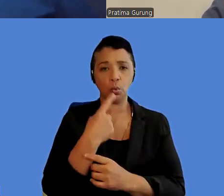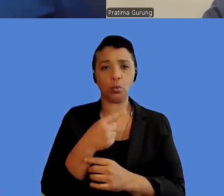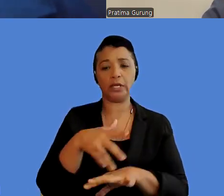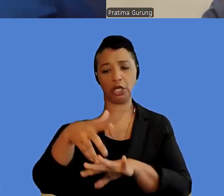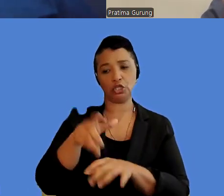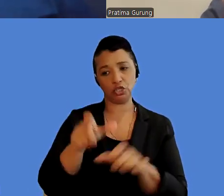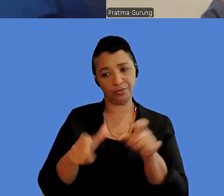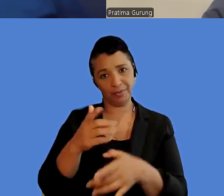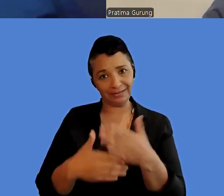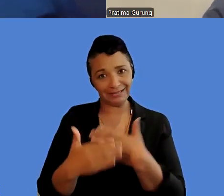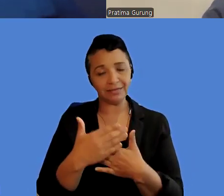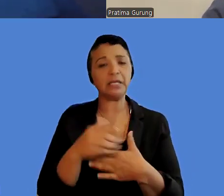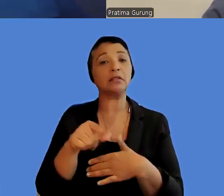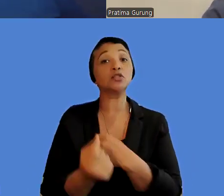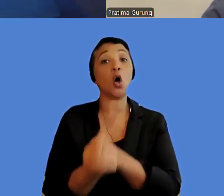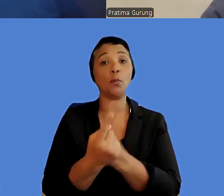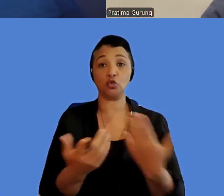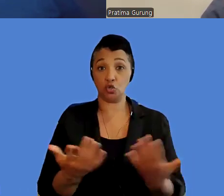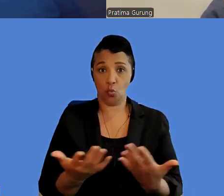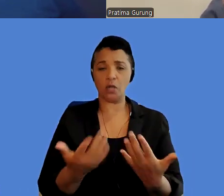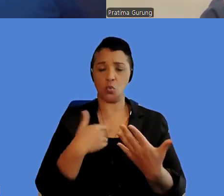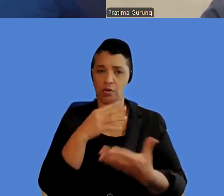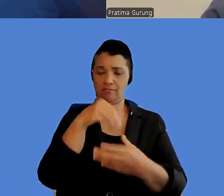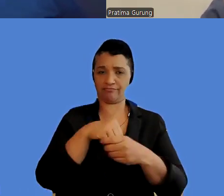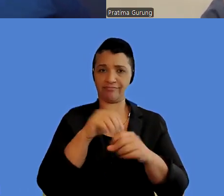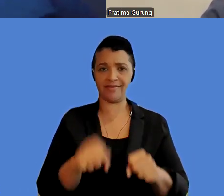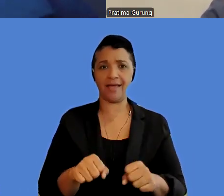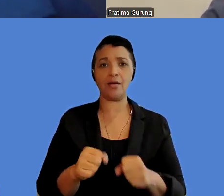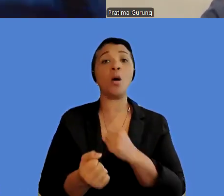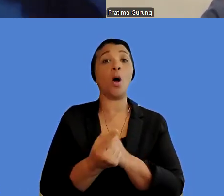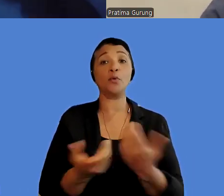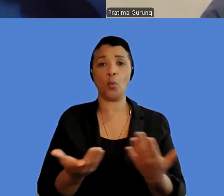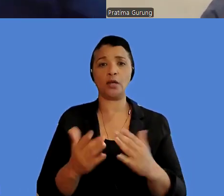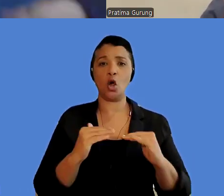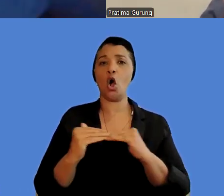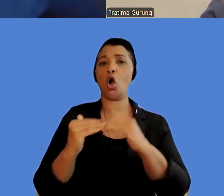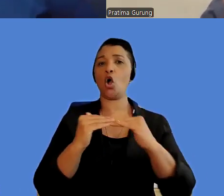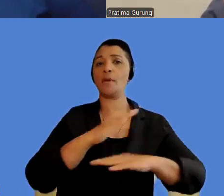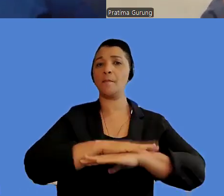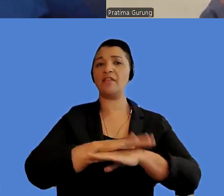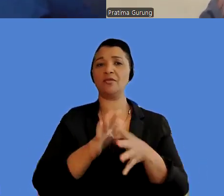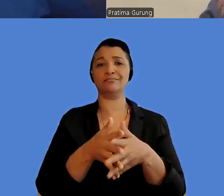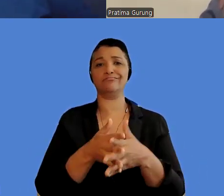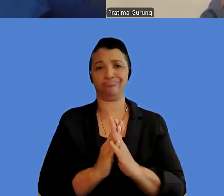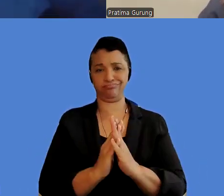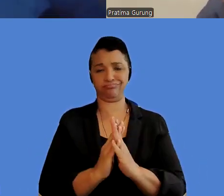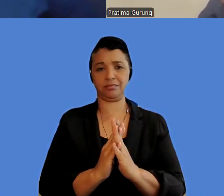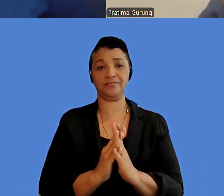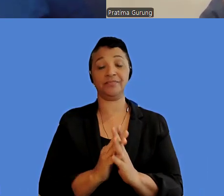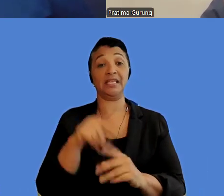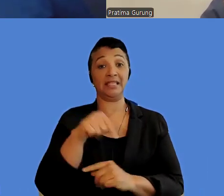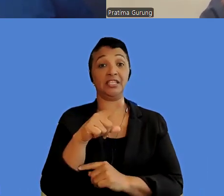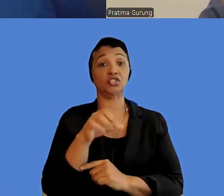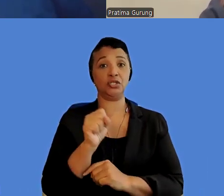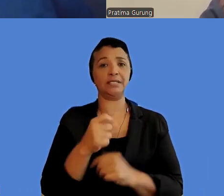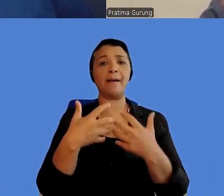disabilities, is an opportunity for us. It provides a common platform. It provides it is a